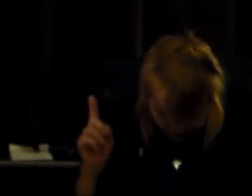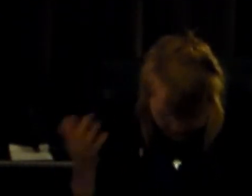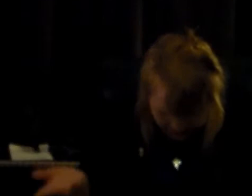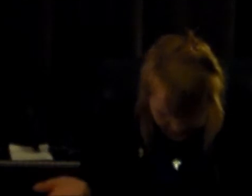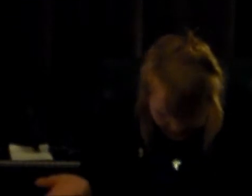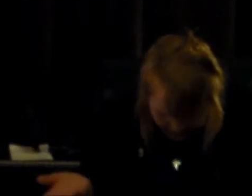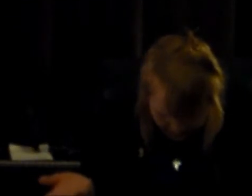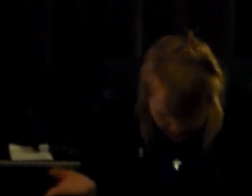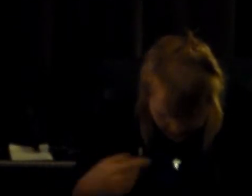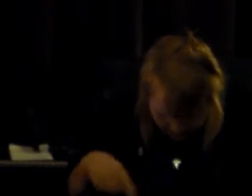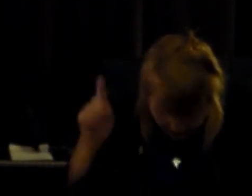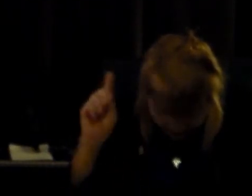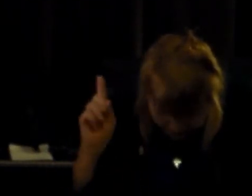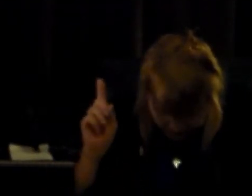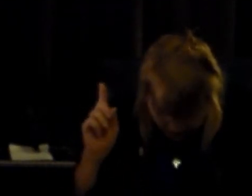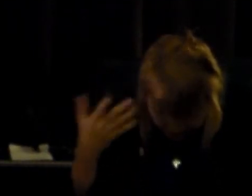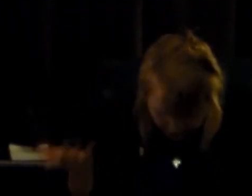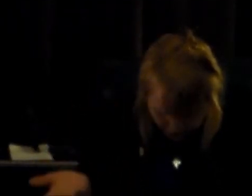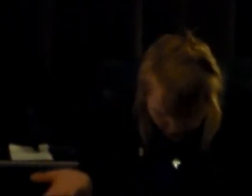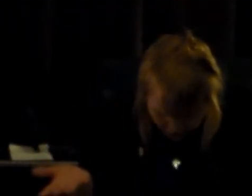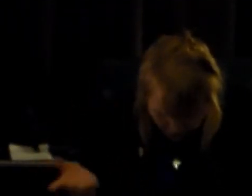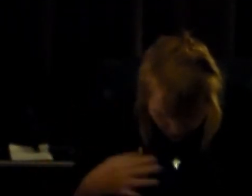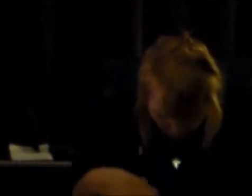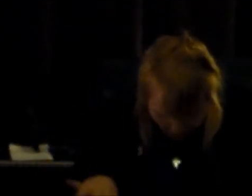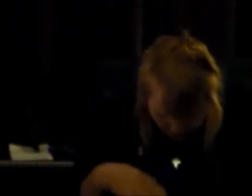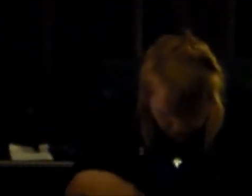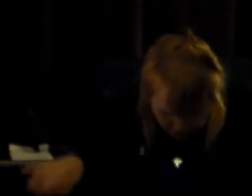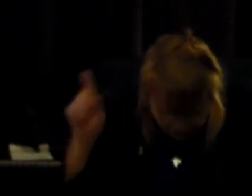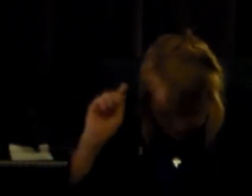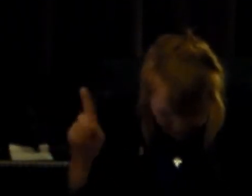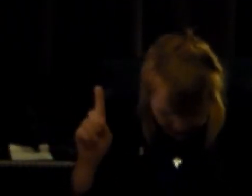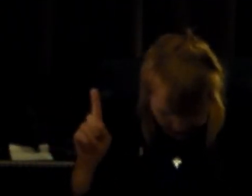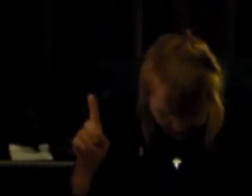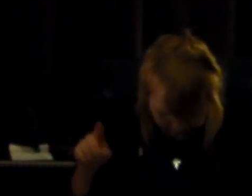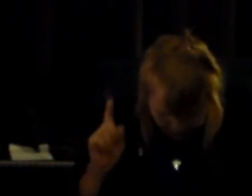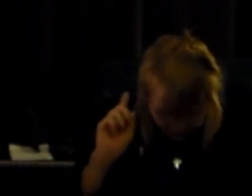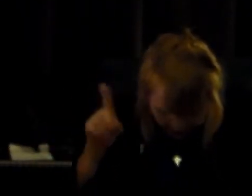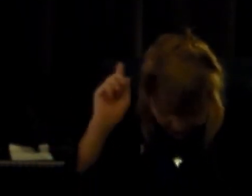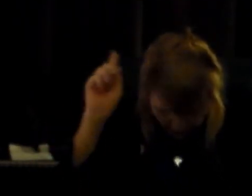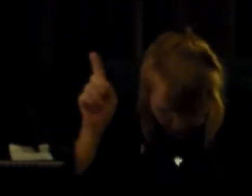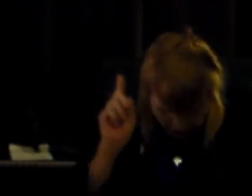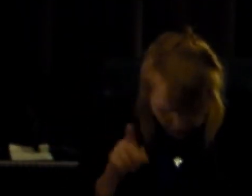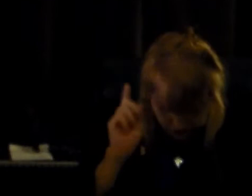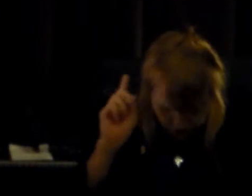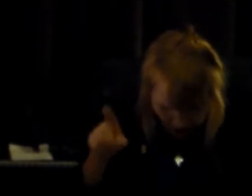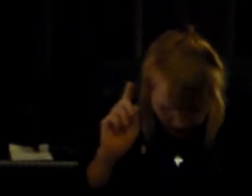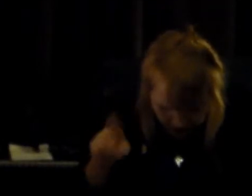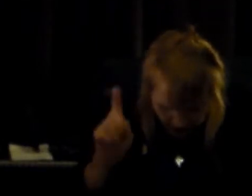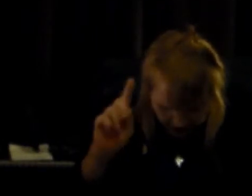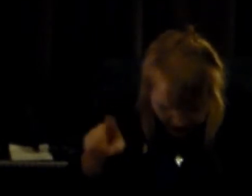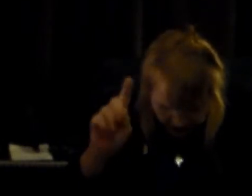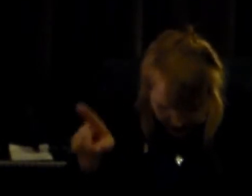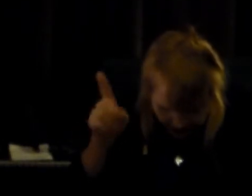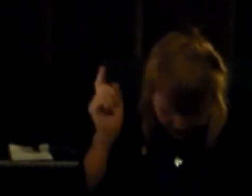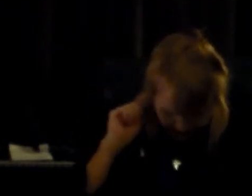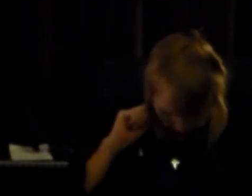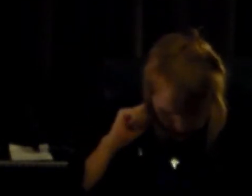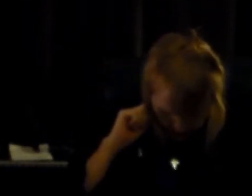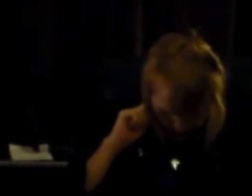guilty of sin? If I am telling the truth, why don't you believe me? He who belongs to God, hears what